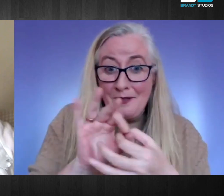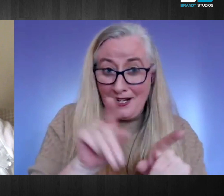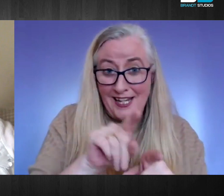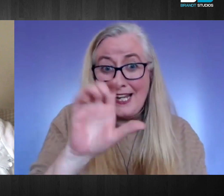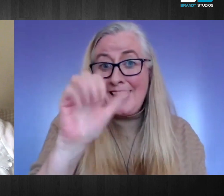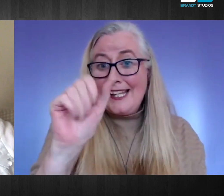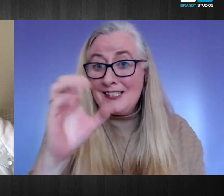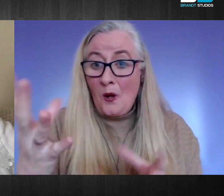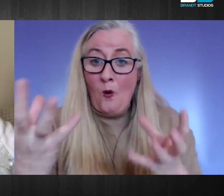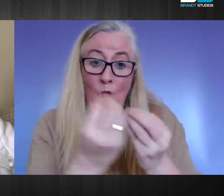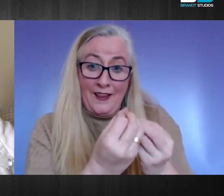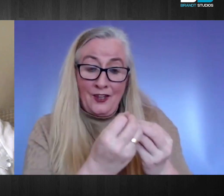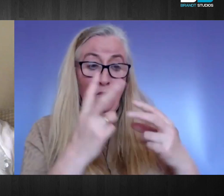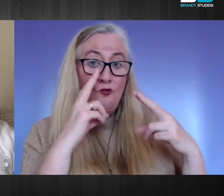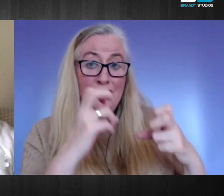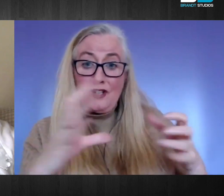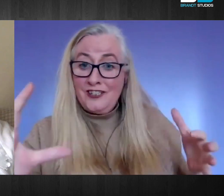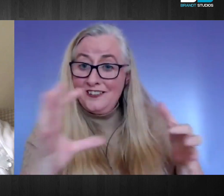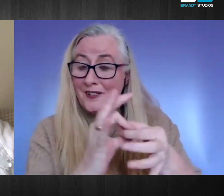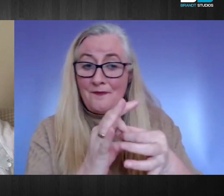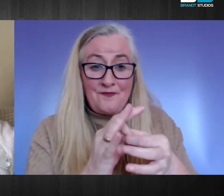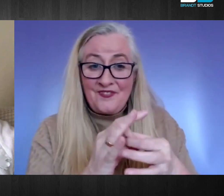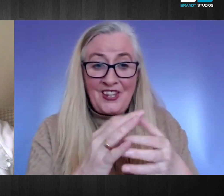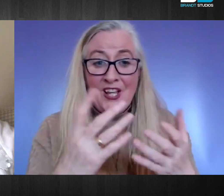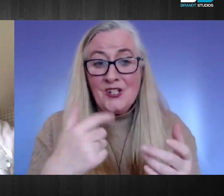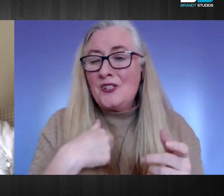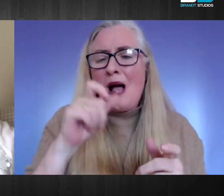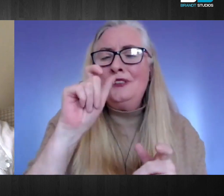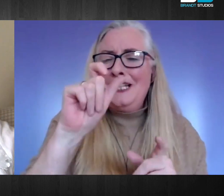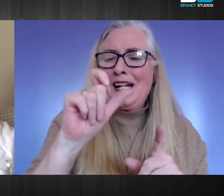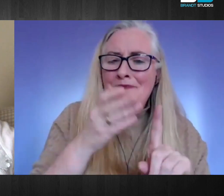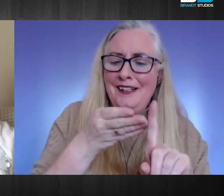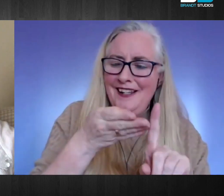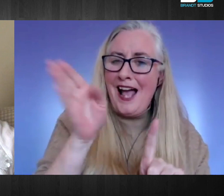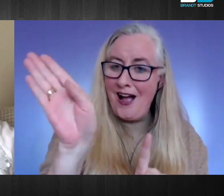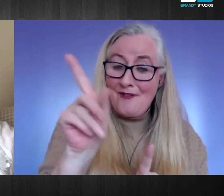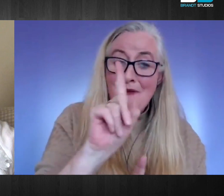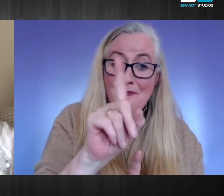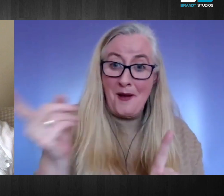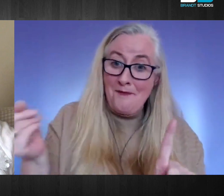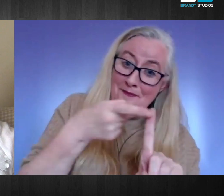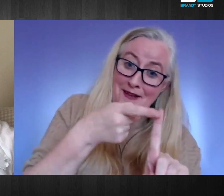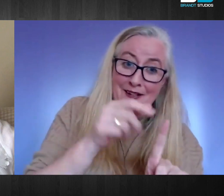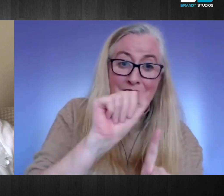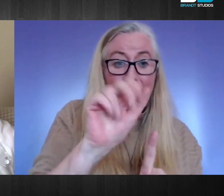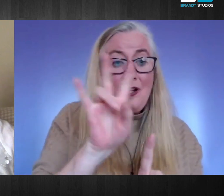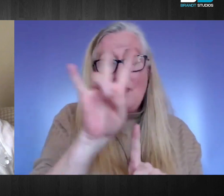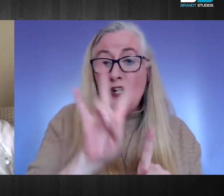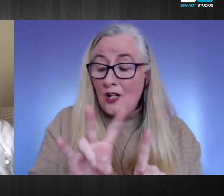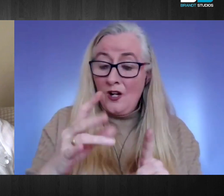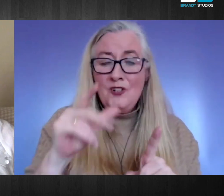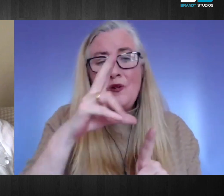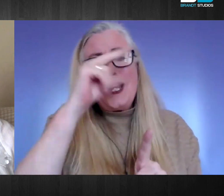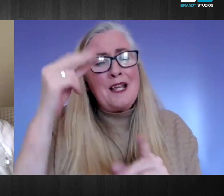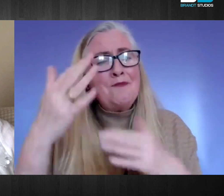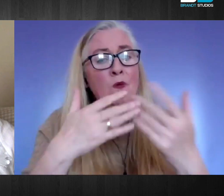so on. So sorry, Del, I'm going slightly off track there, but back to your question about examples of things that are happening. So one